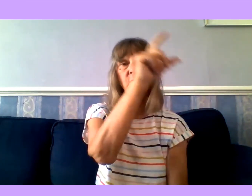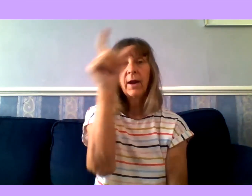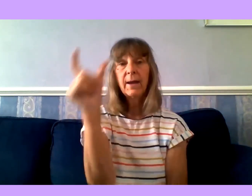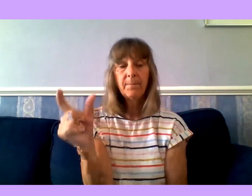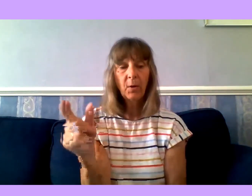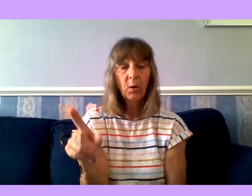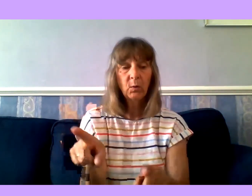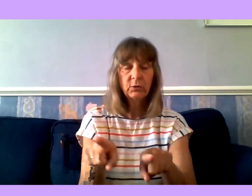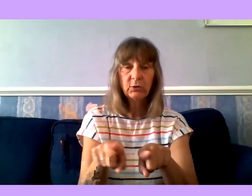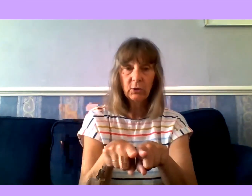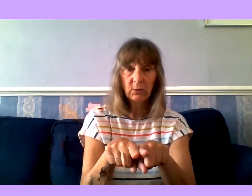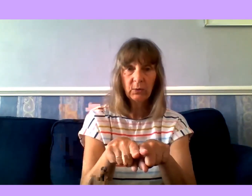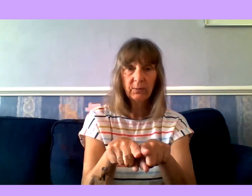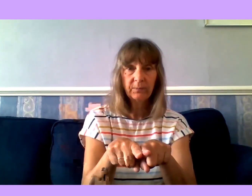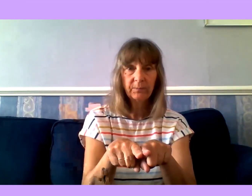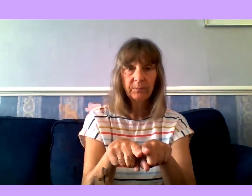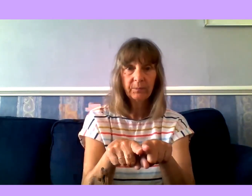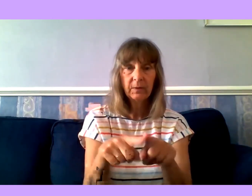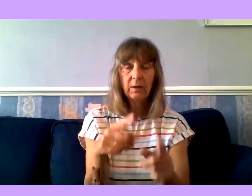a rainbow too.